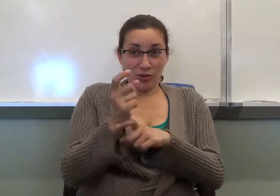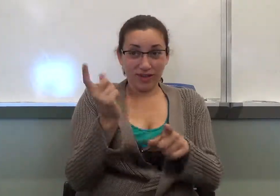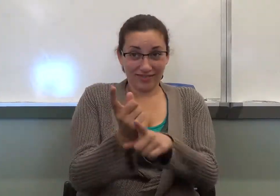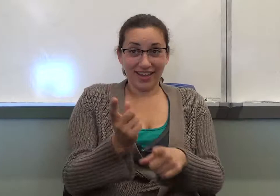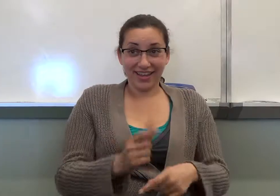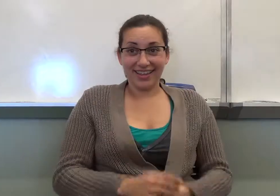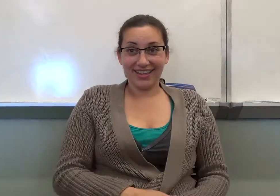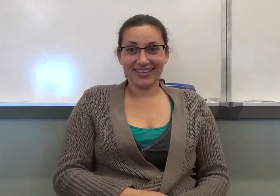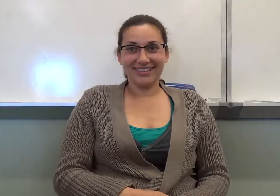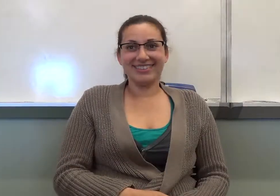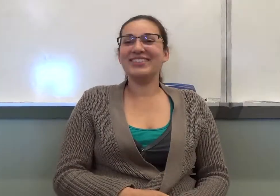Okay.